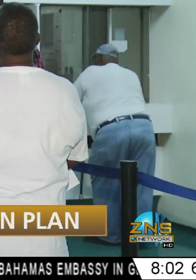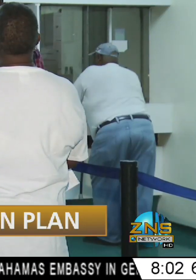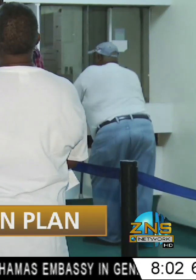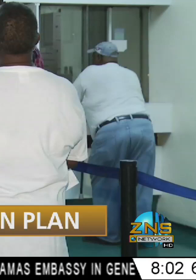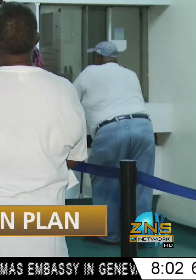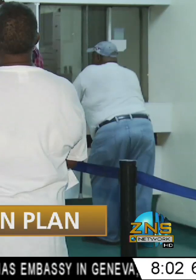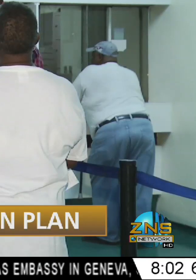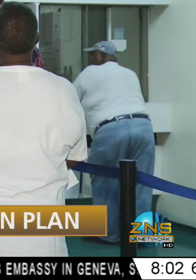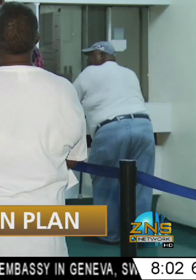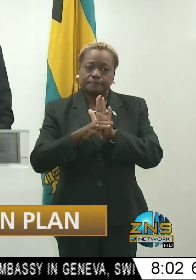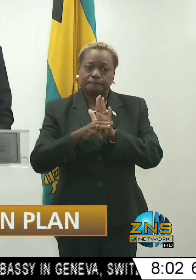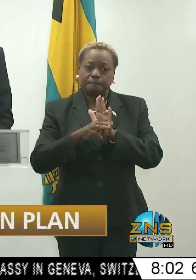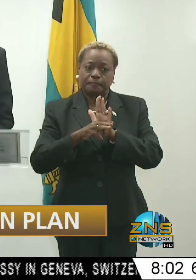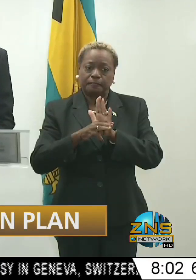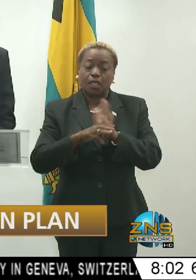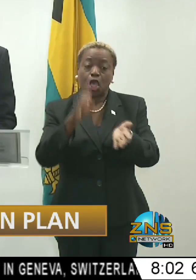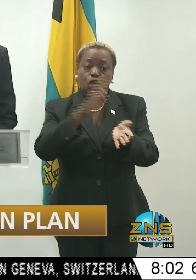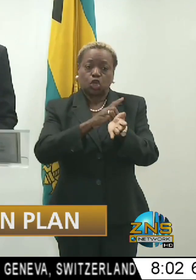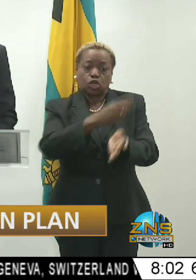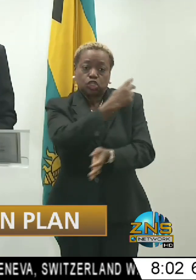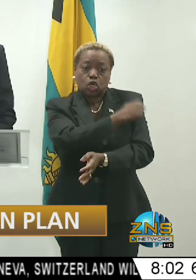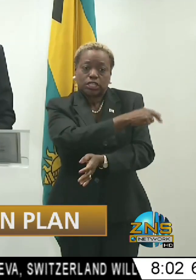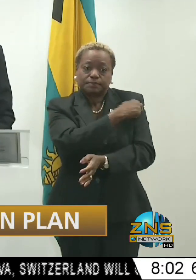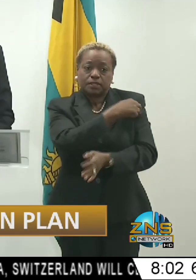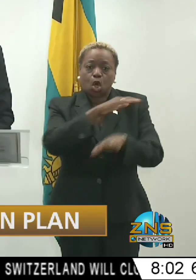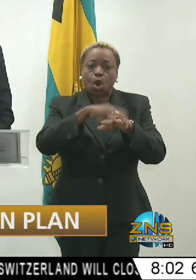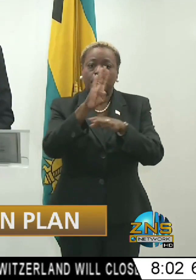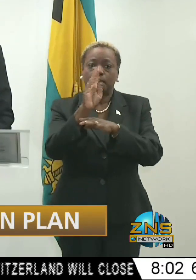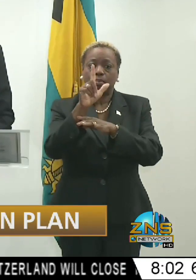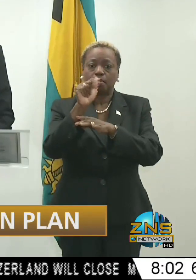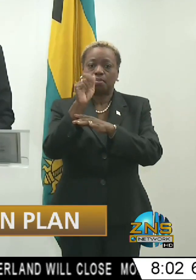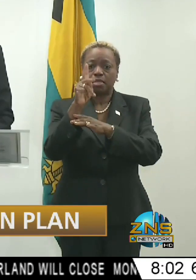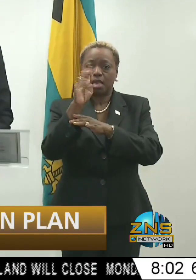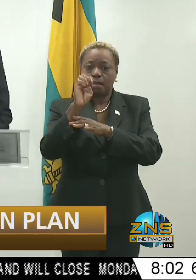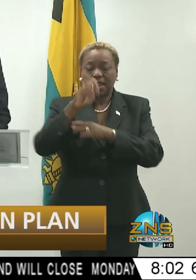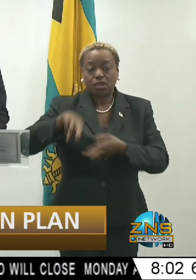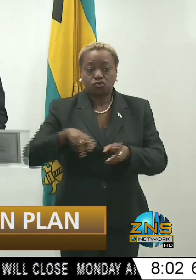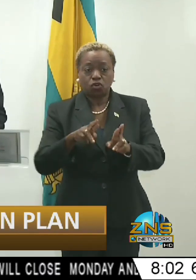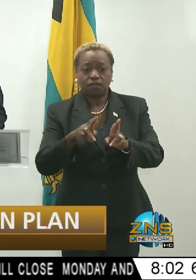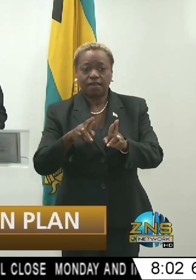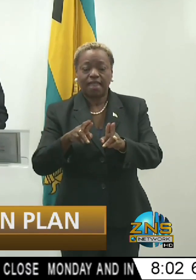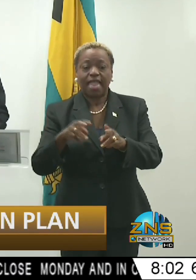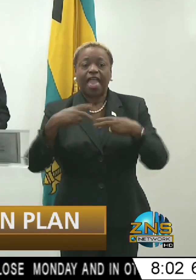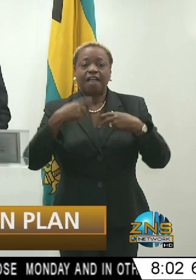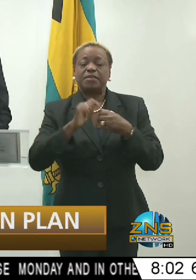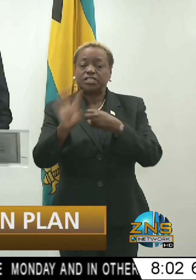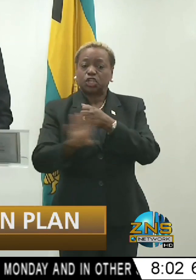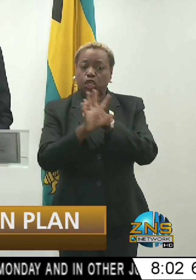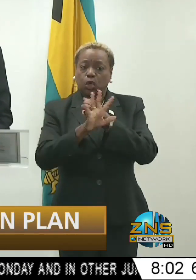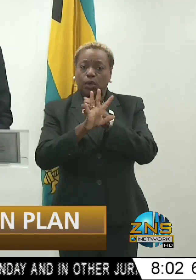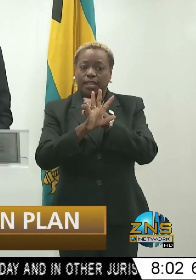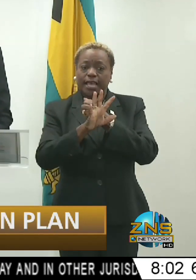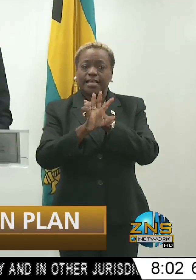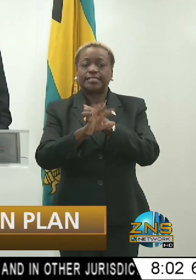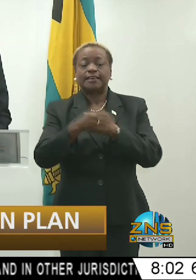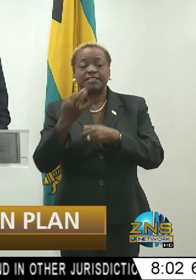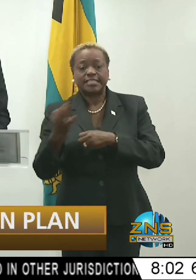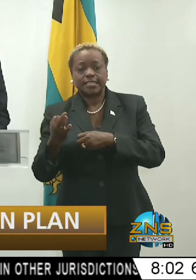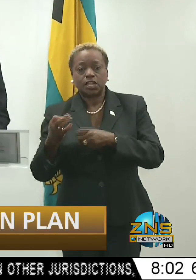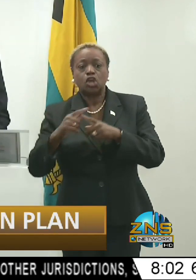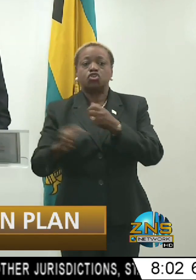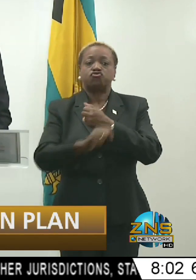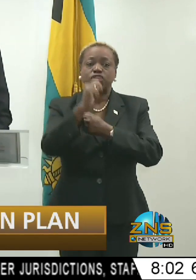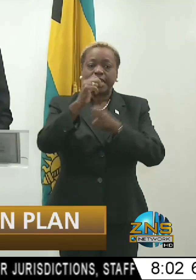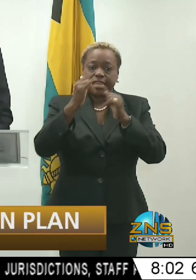the quarantine process. Doctors Hospital on Blake Road has been secured as a facility to